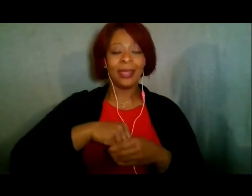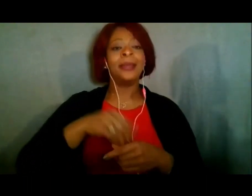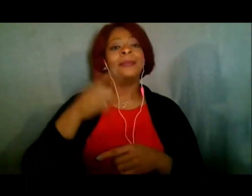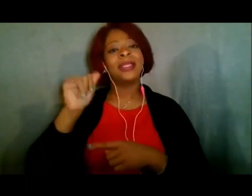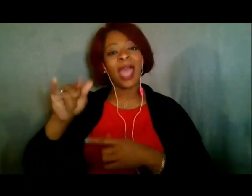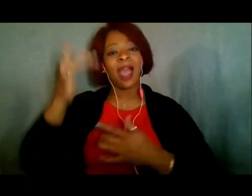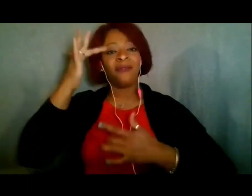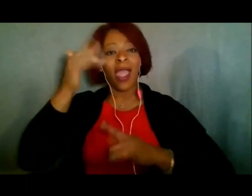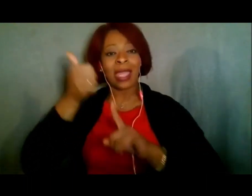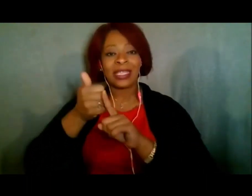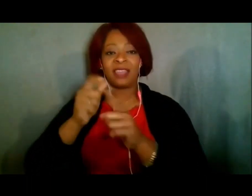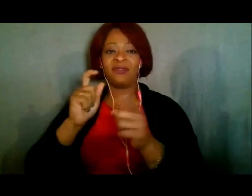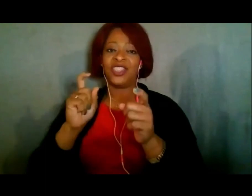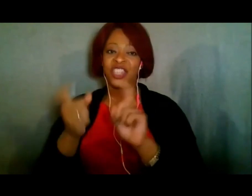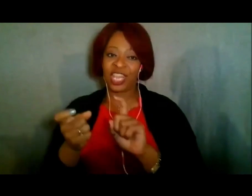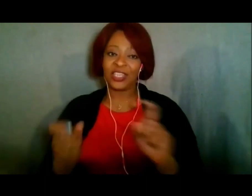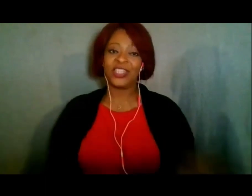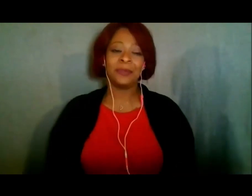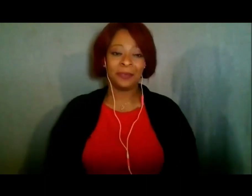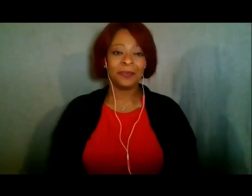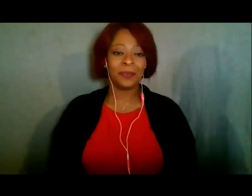changed.